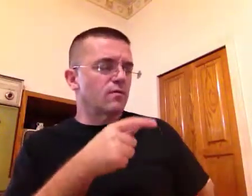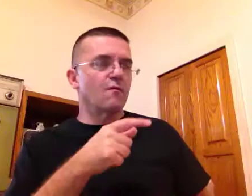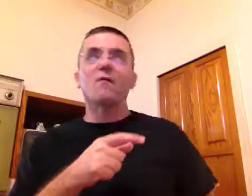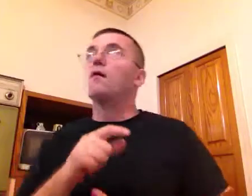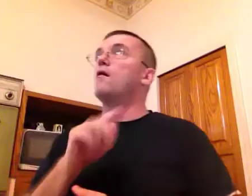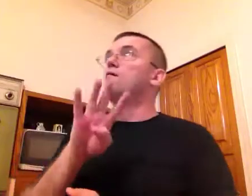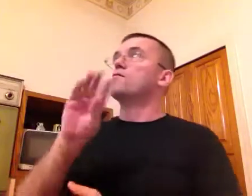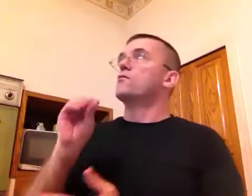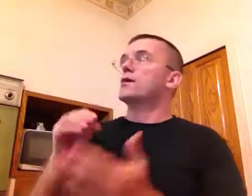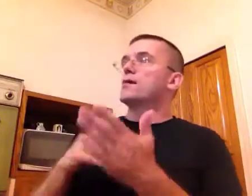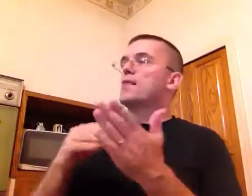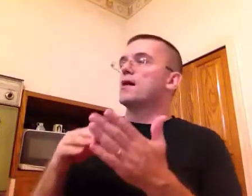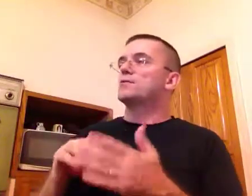And how much is your house payment?